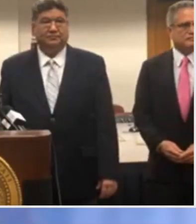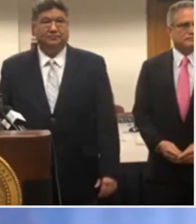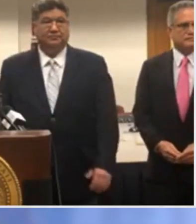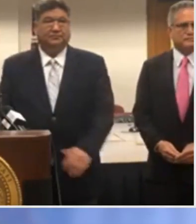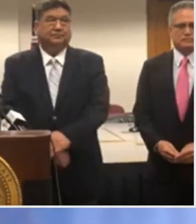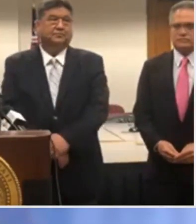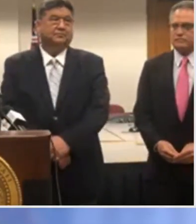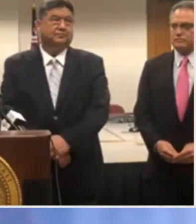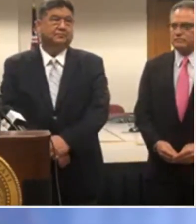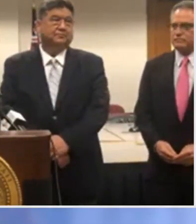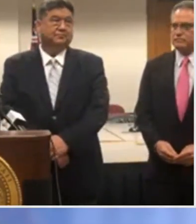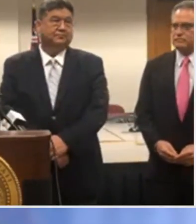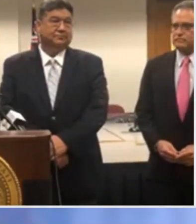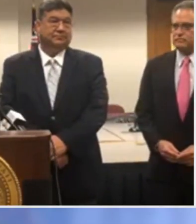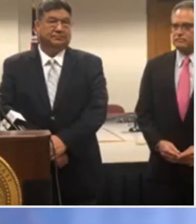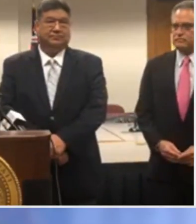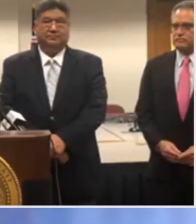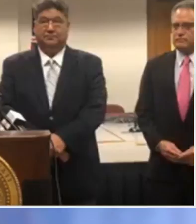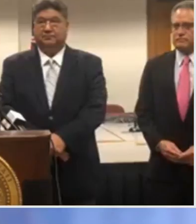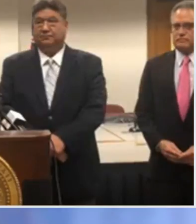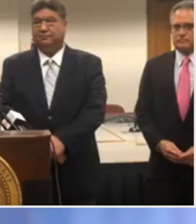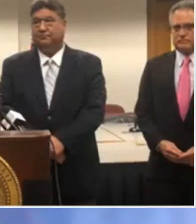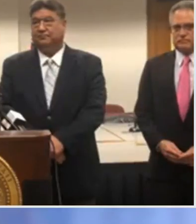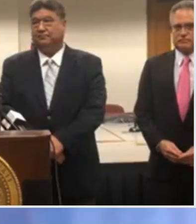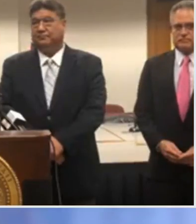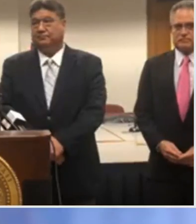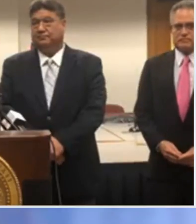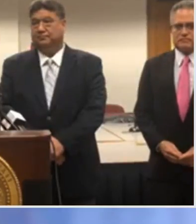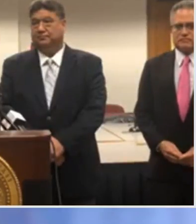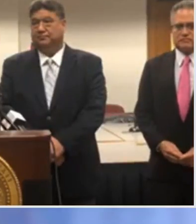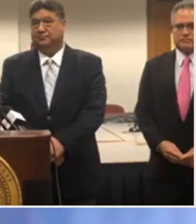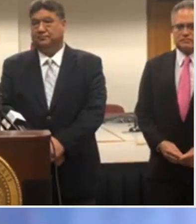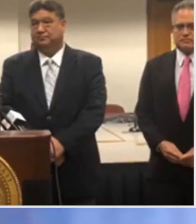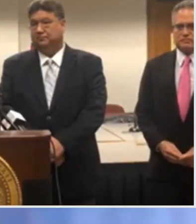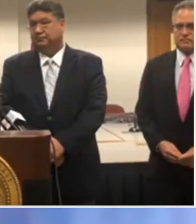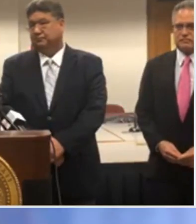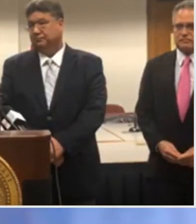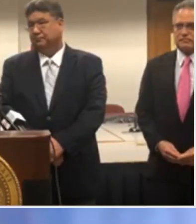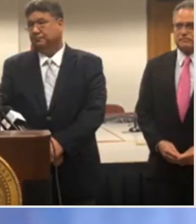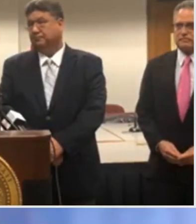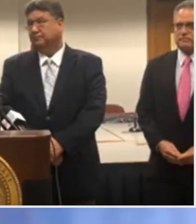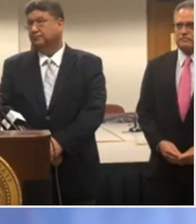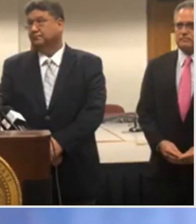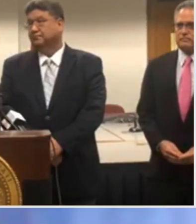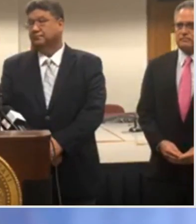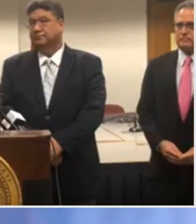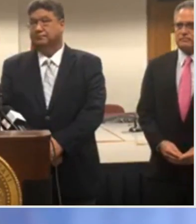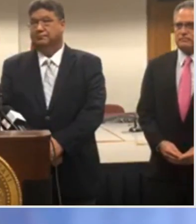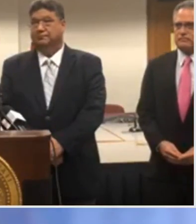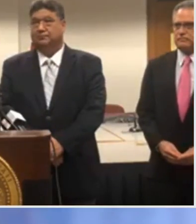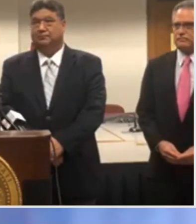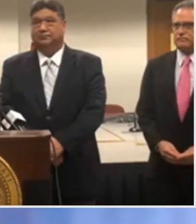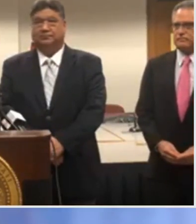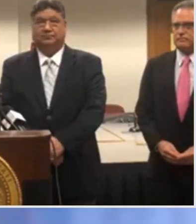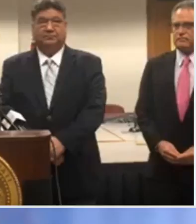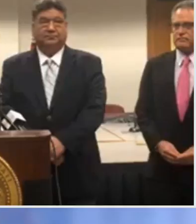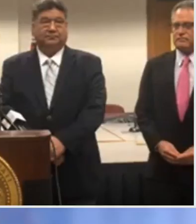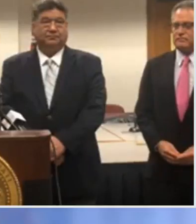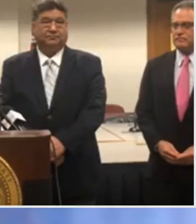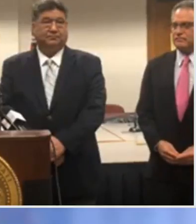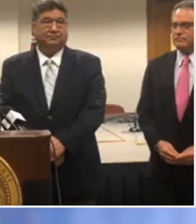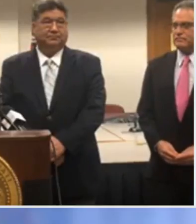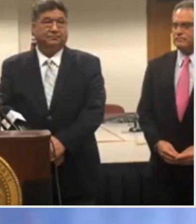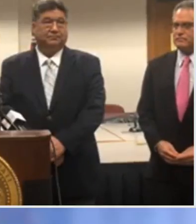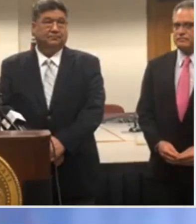next time period is to monitor the situation to see how circumstances unfold, and